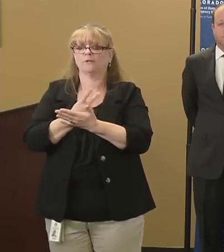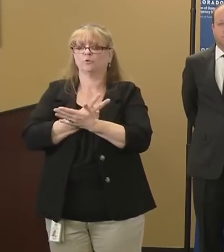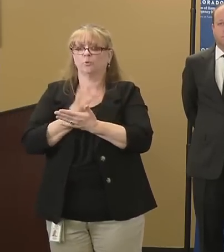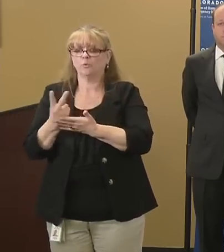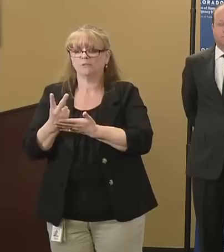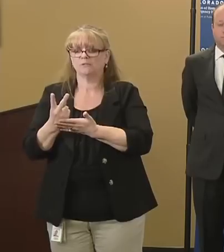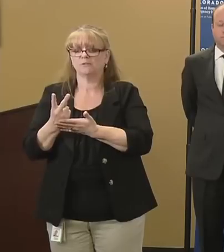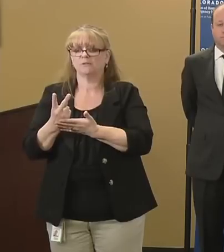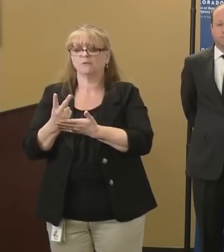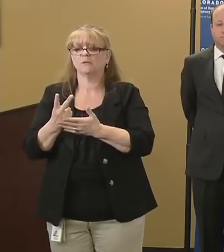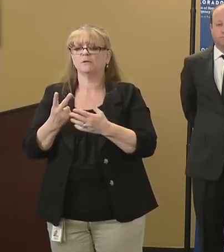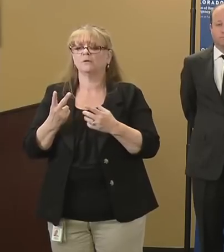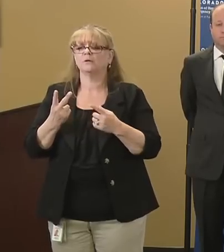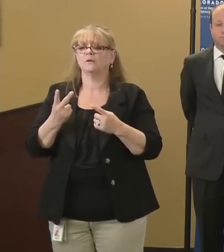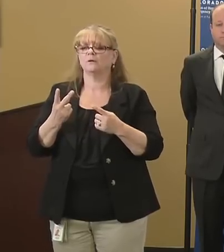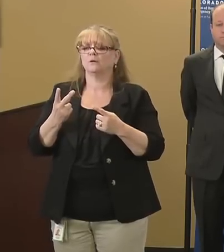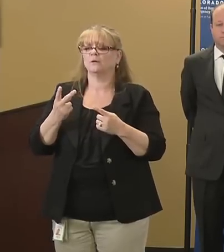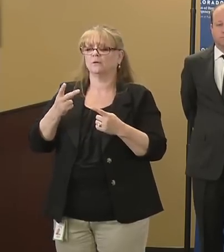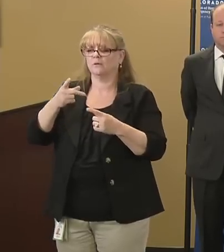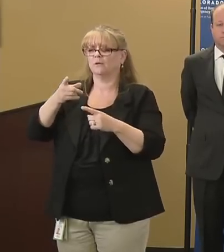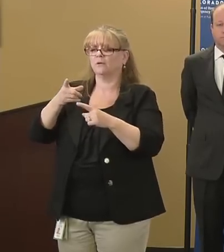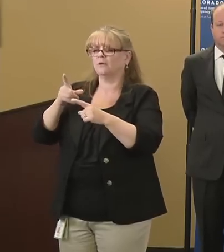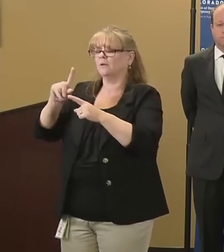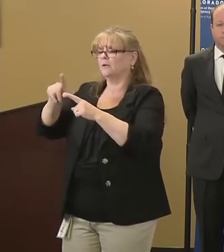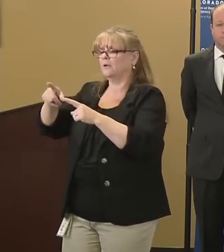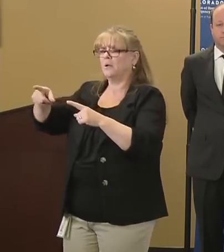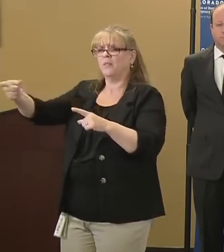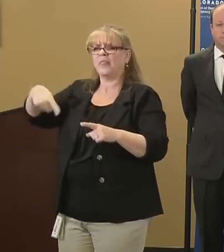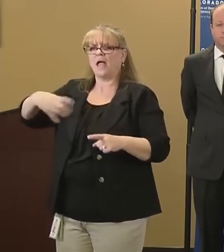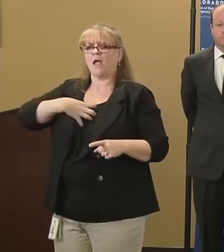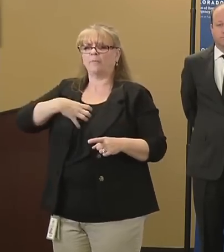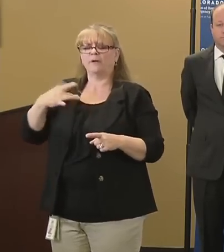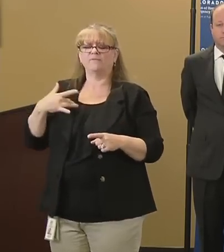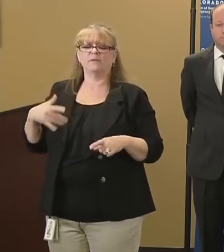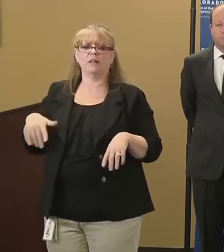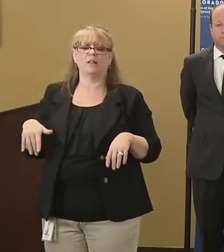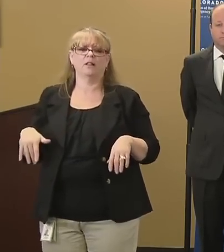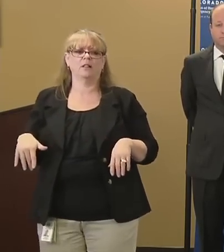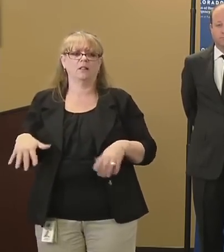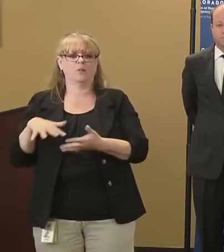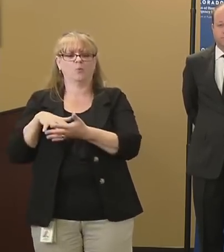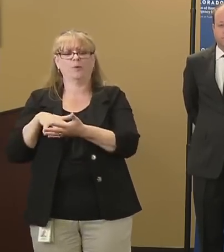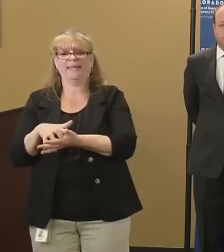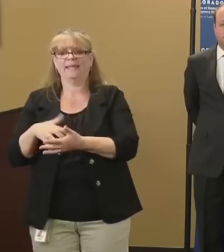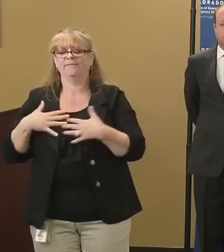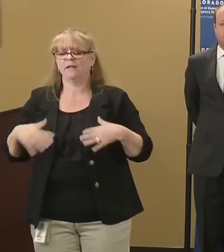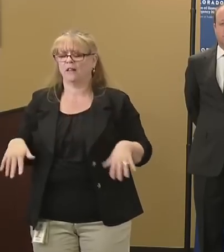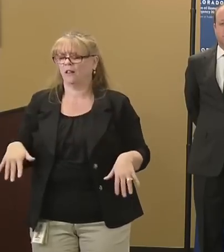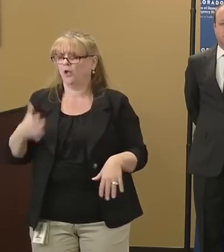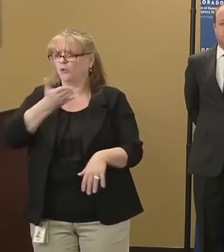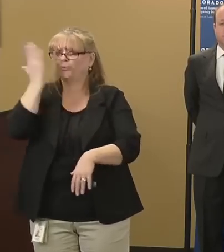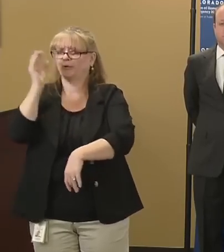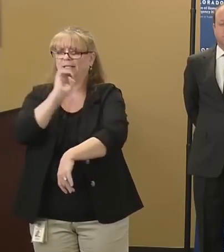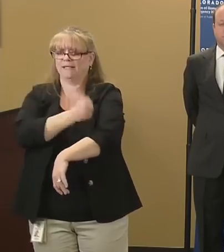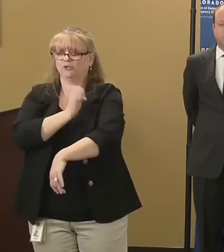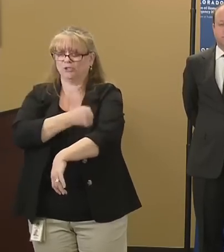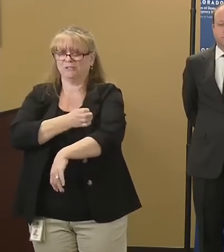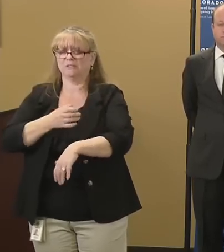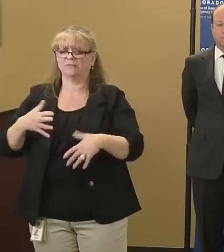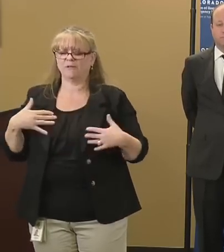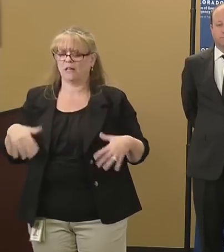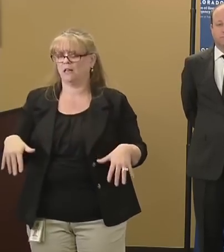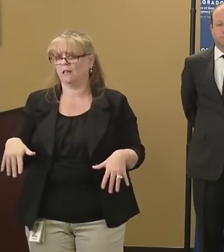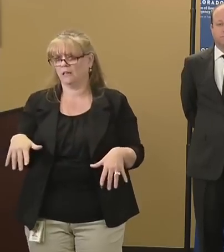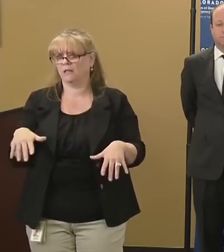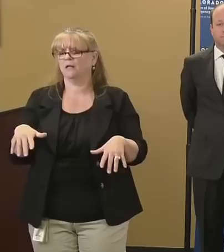are usually weakness. They've been lying in bed, they get a little deconditioned. Sometimes they can even have